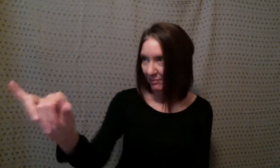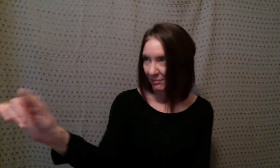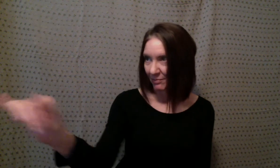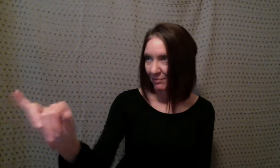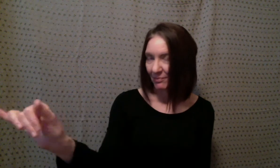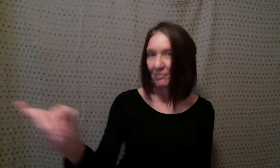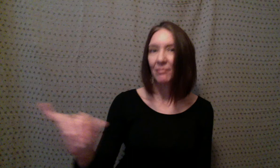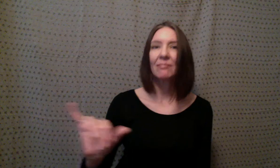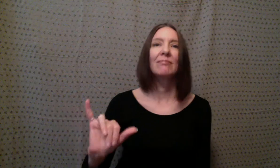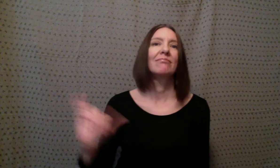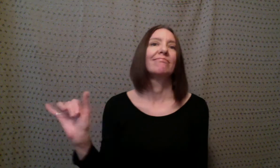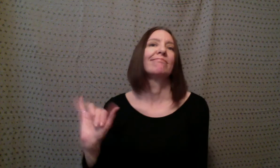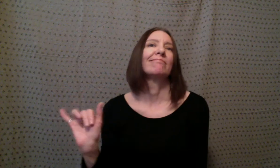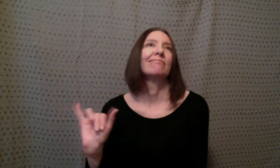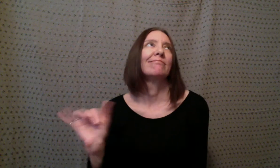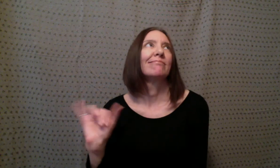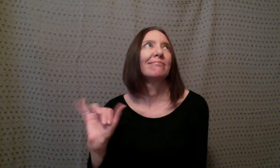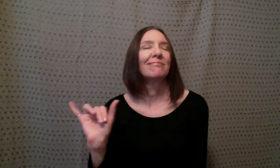the object.